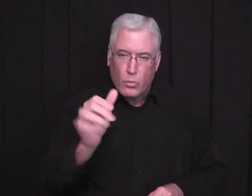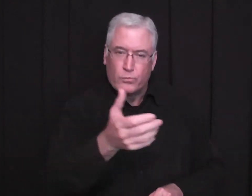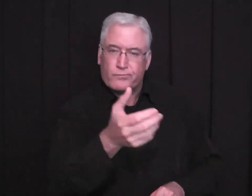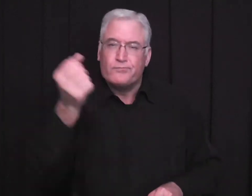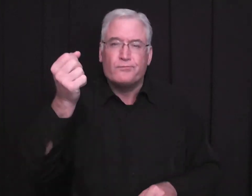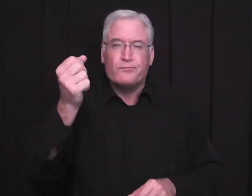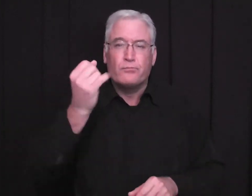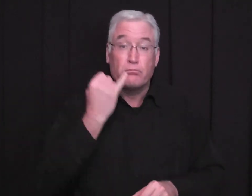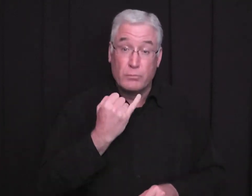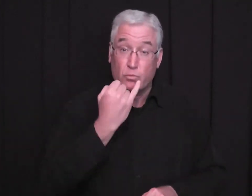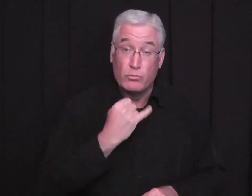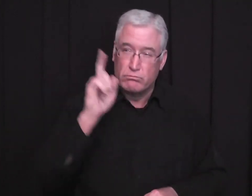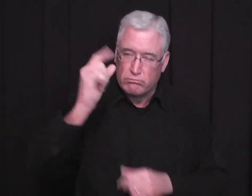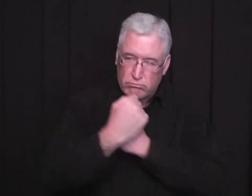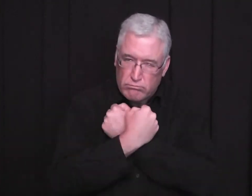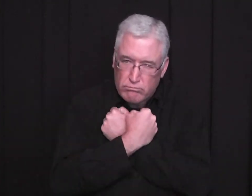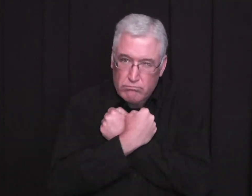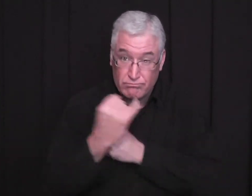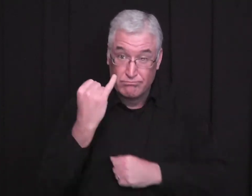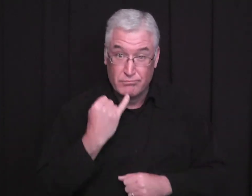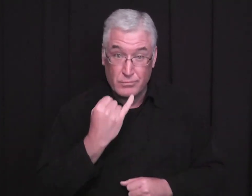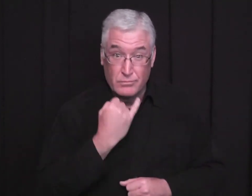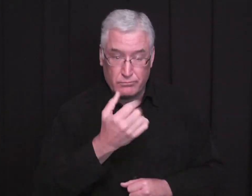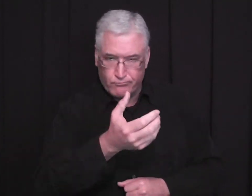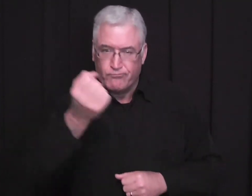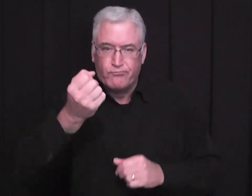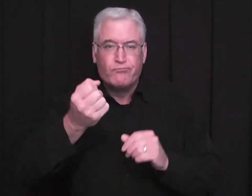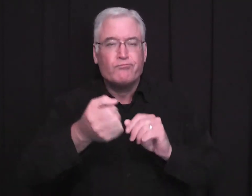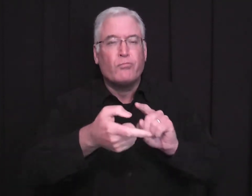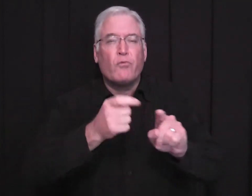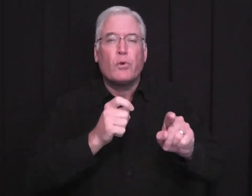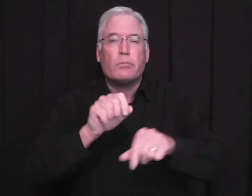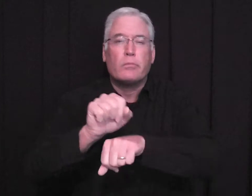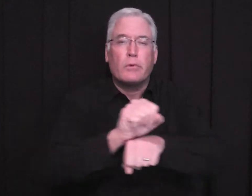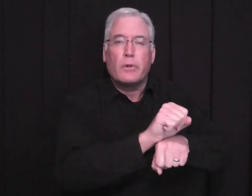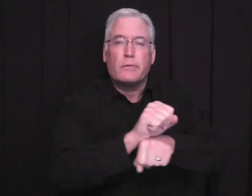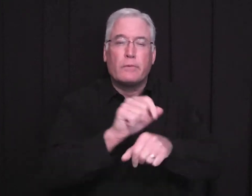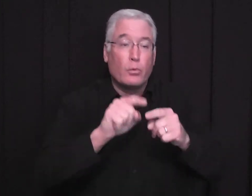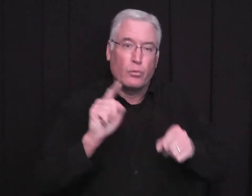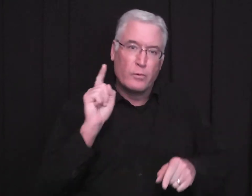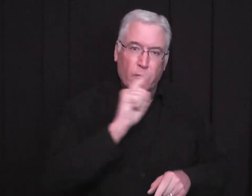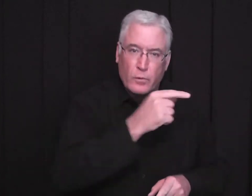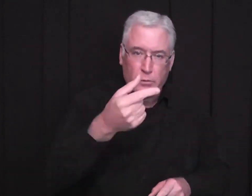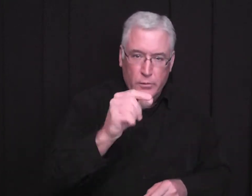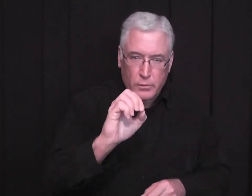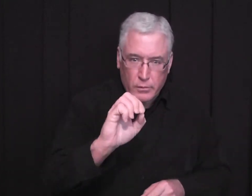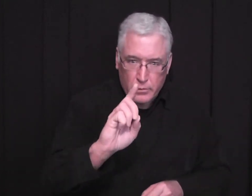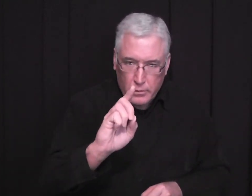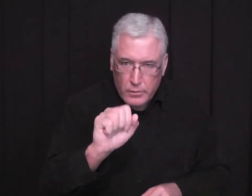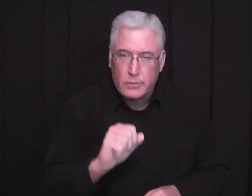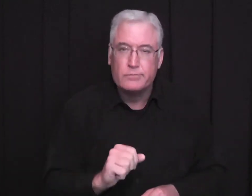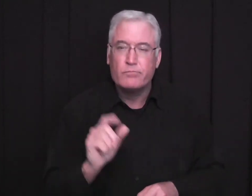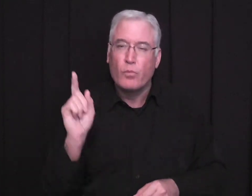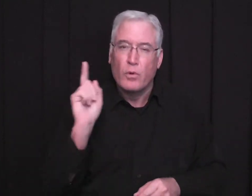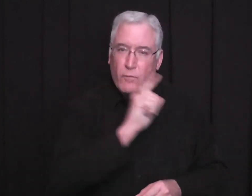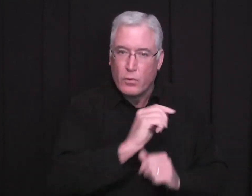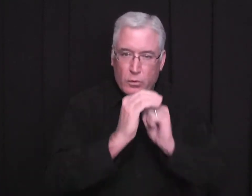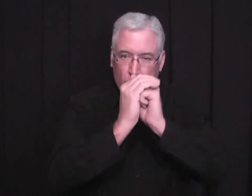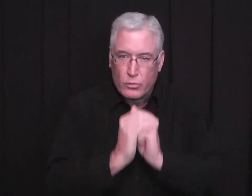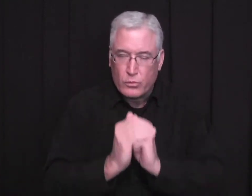And God's plan was to redeem Israel and to love Israel and take Israel back out of slavery from worshiping its